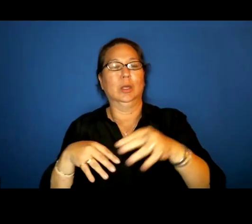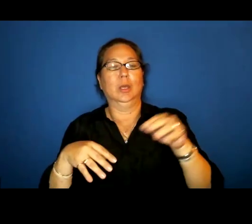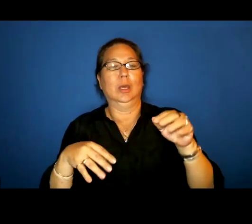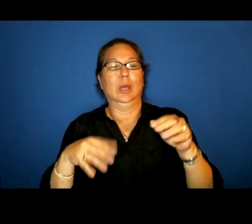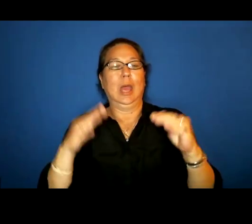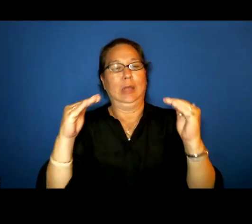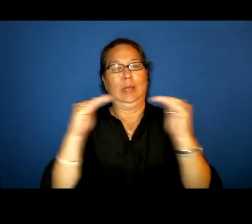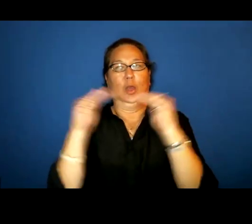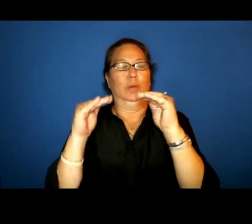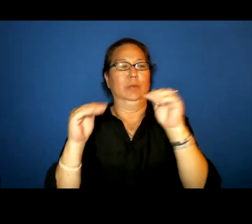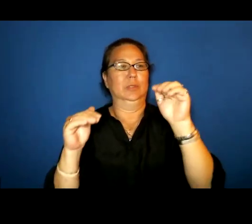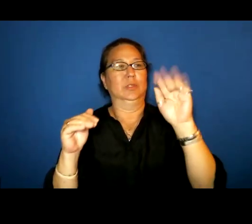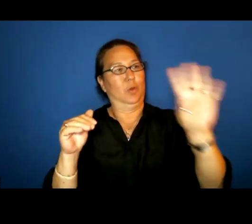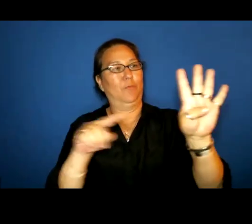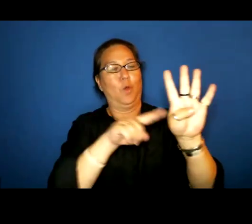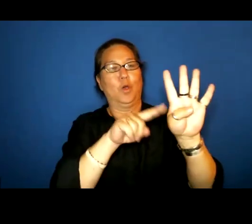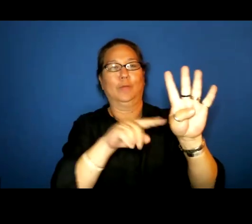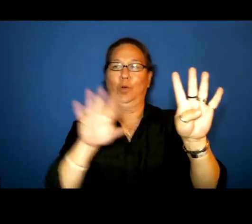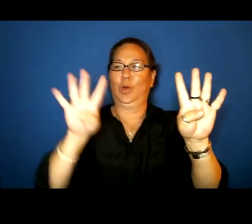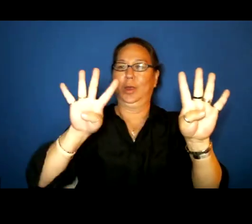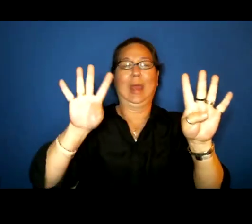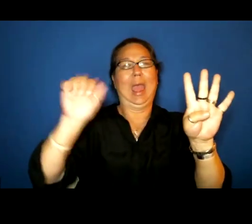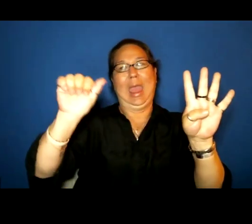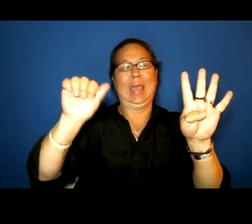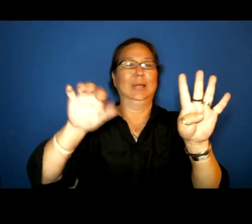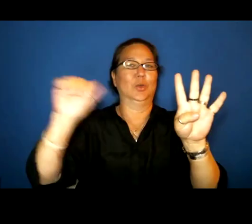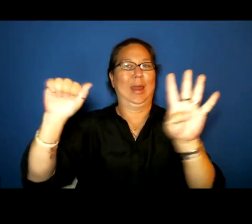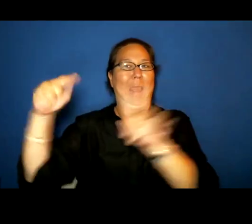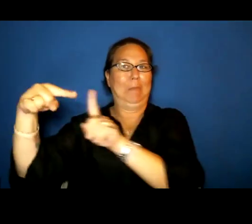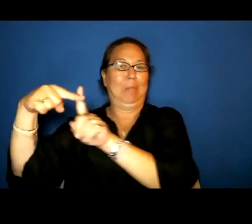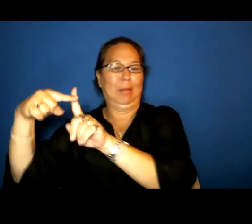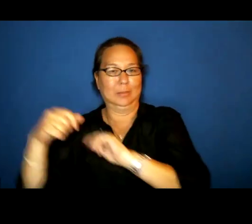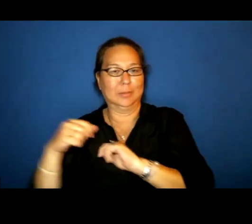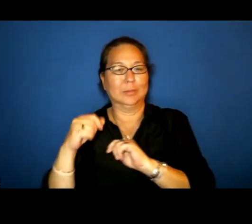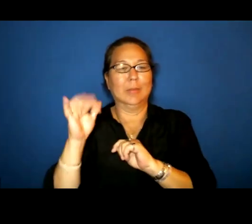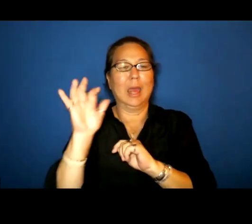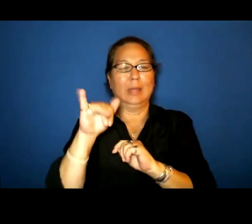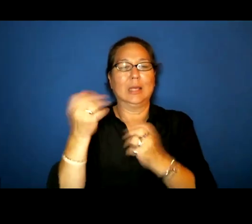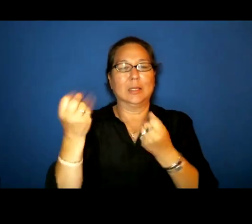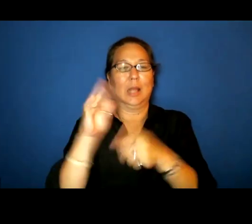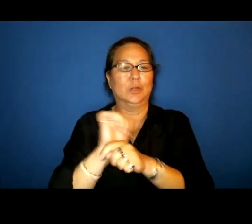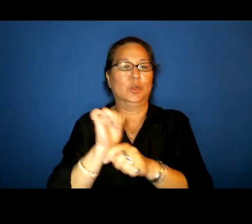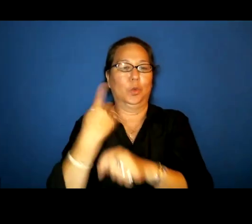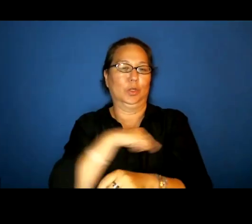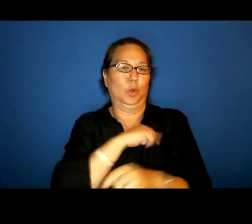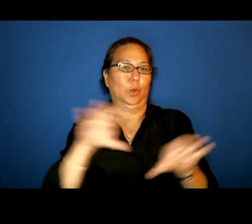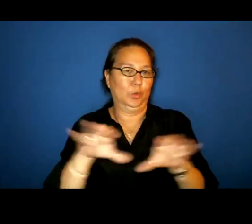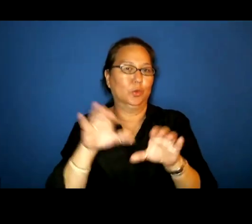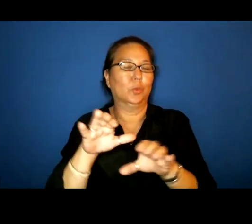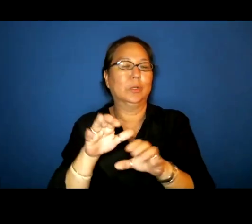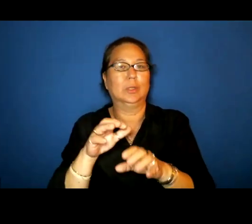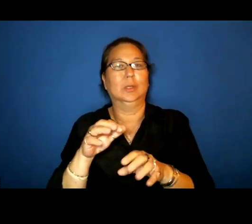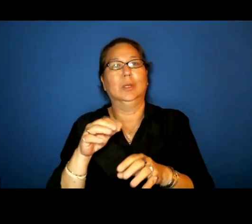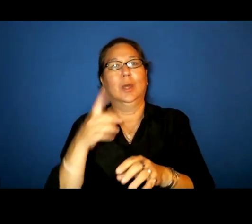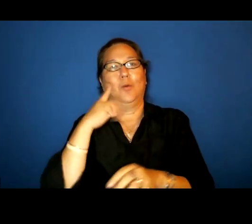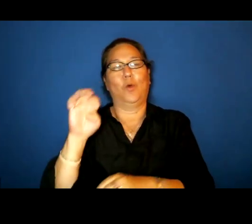plus, and those things moving forward. So that was a lot of the work that we were doing in addition to kind of exam